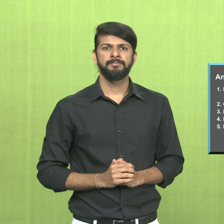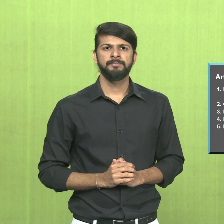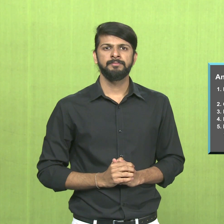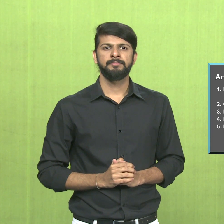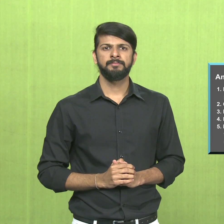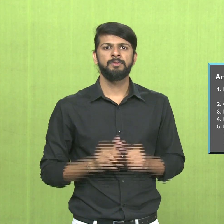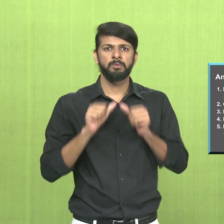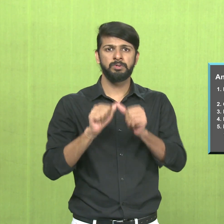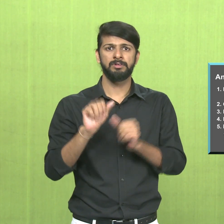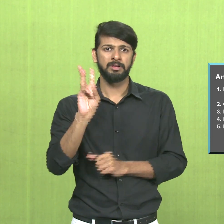Answer number 3,